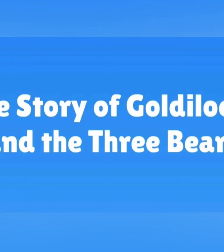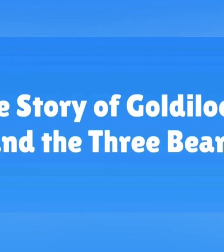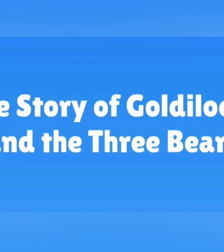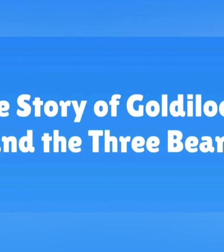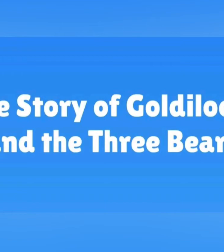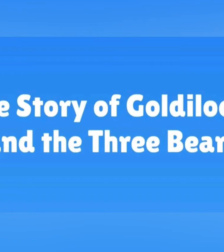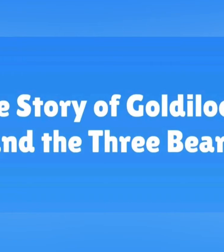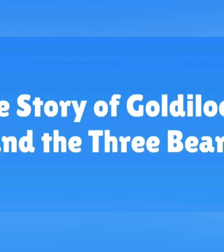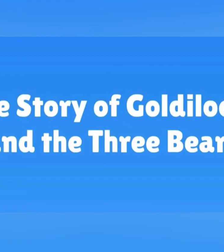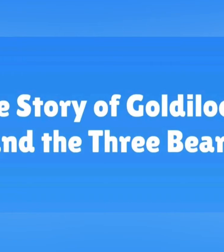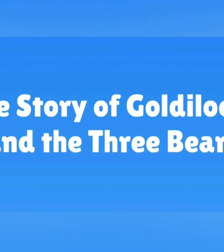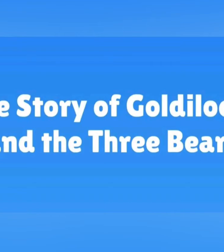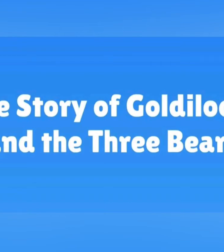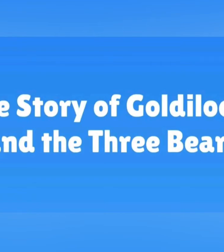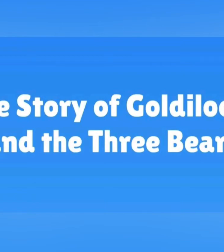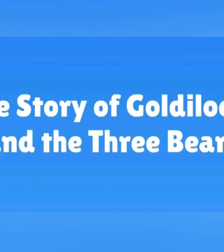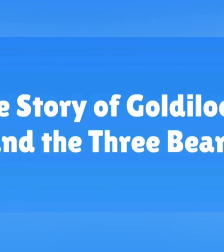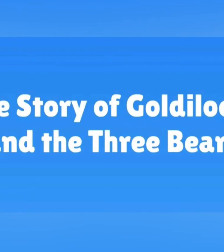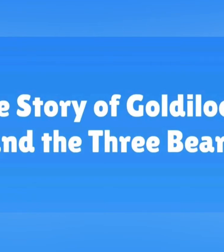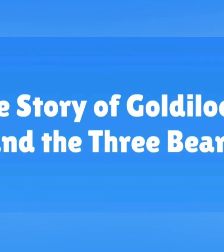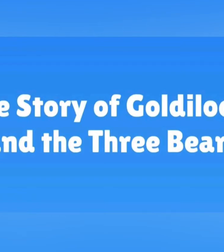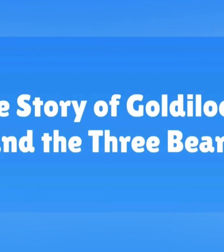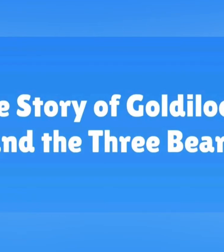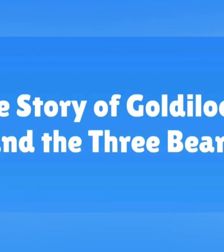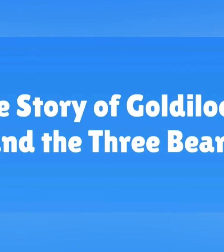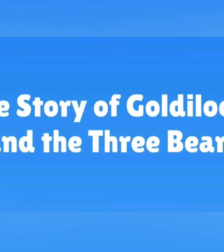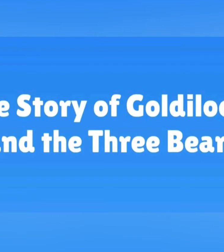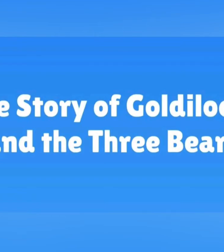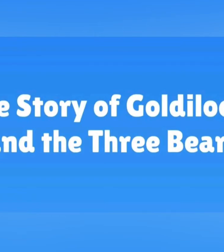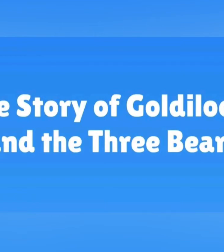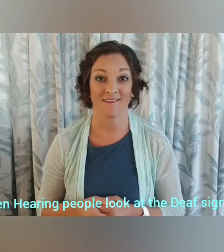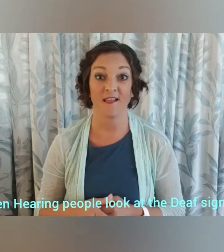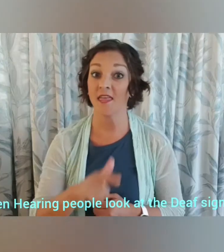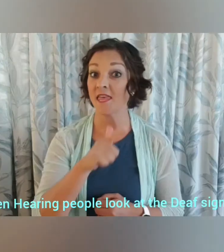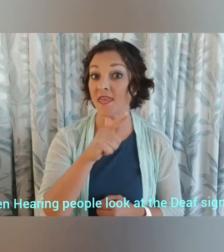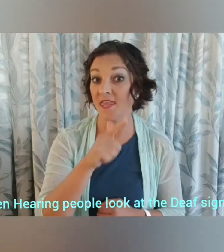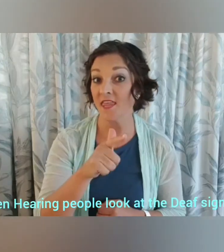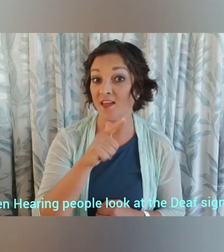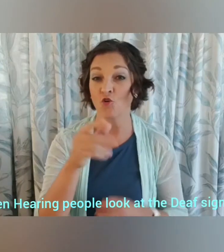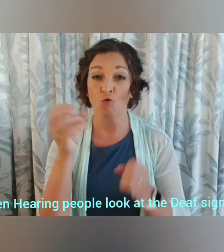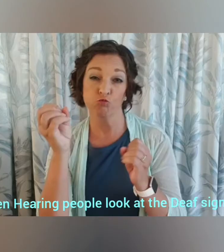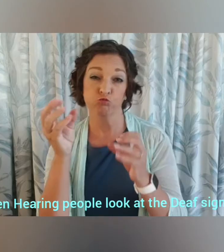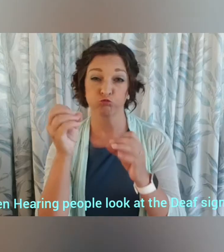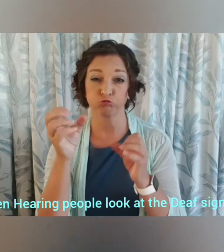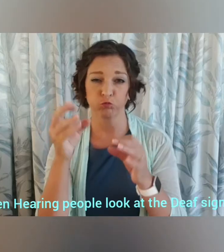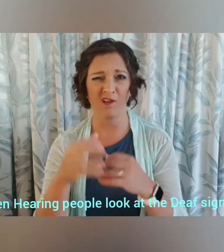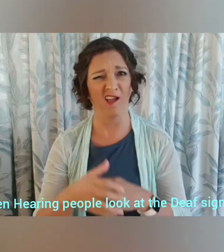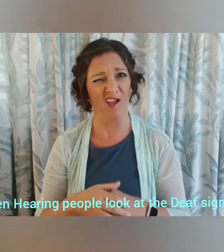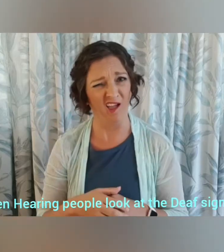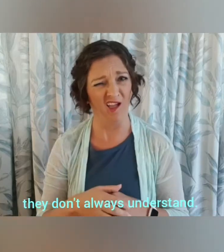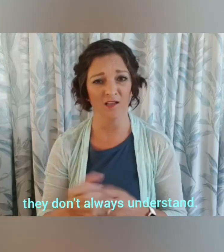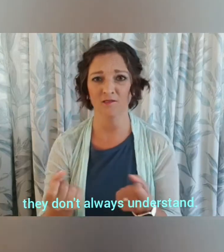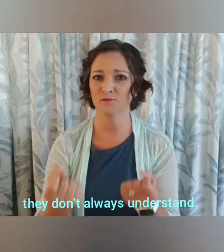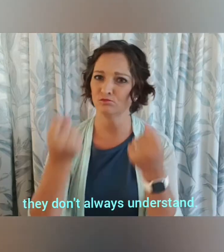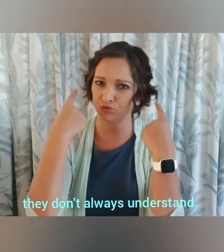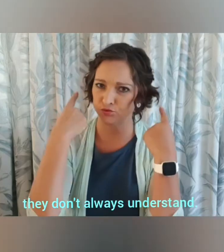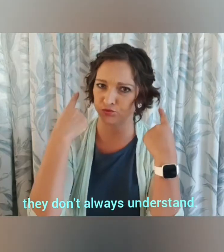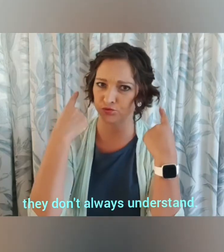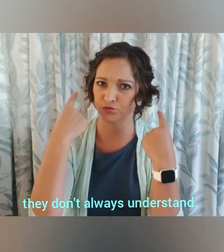The story of Goldilocks and the Three Bears When hearing people look at the deaf signing, they don't always understand.